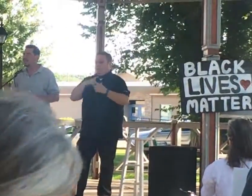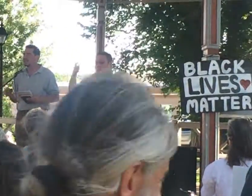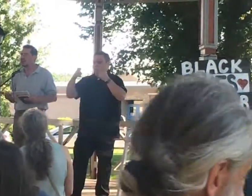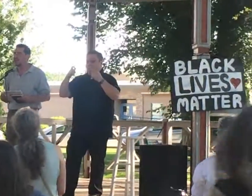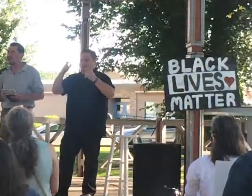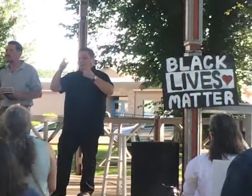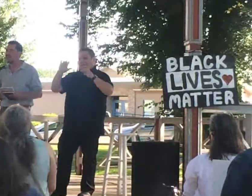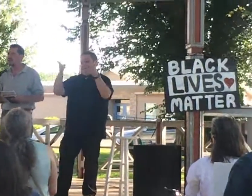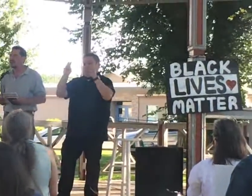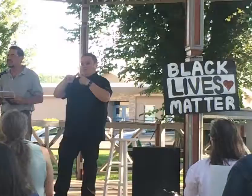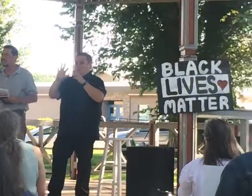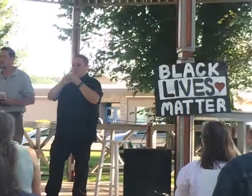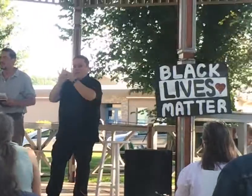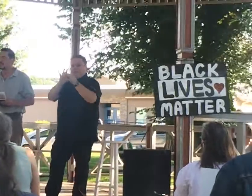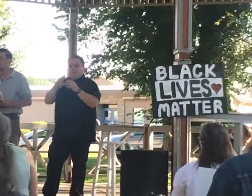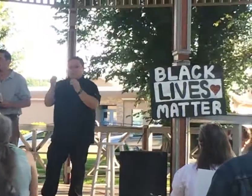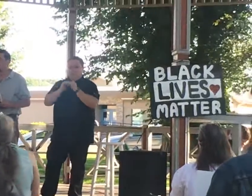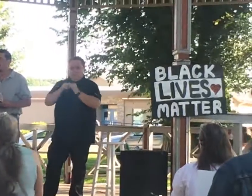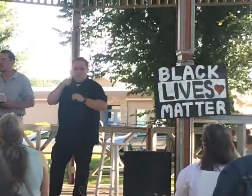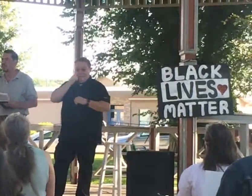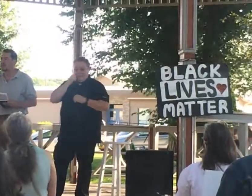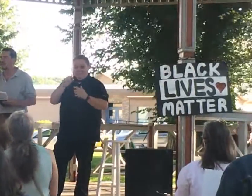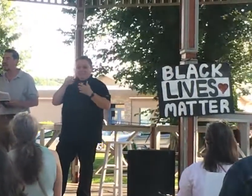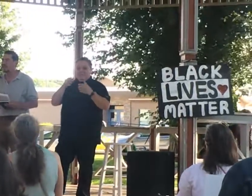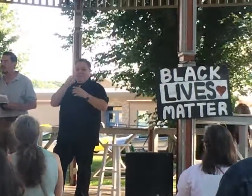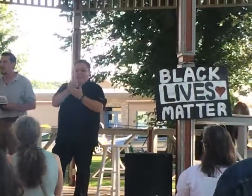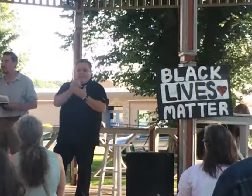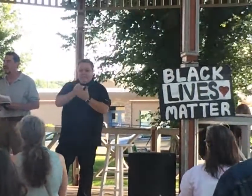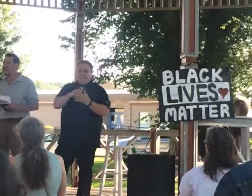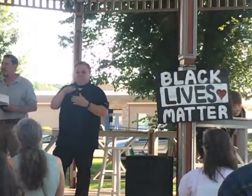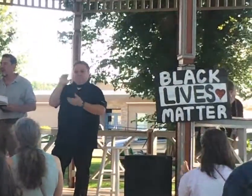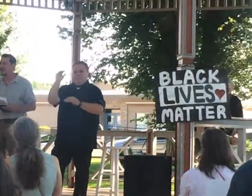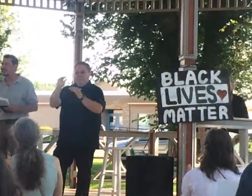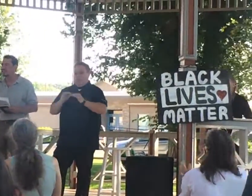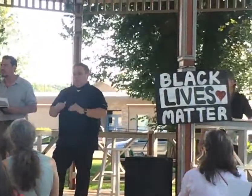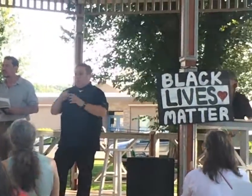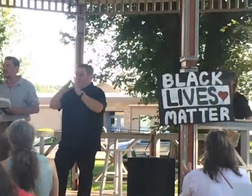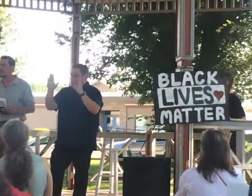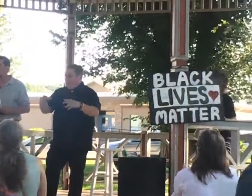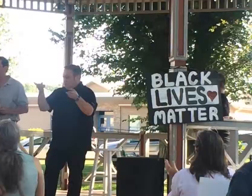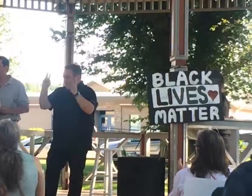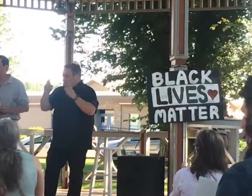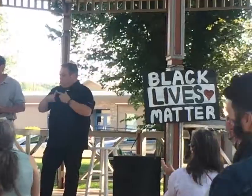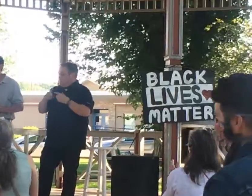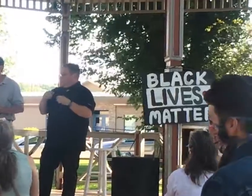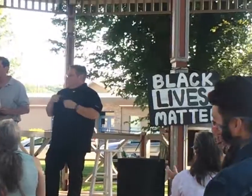issues. It's all related together. Racism is dealing with economic inequity. The housing issue is related